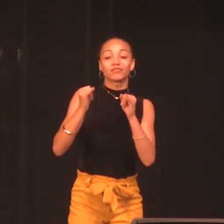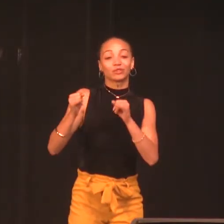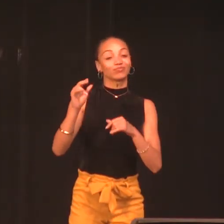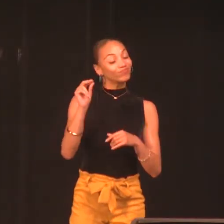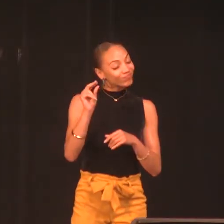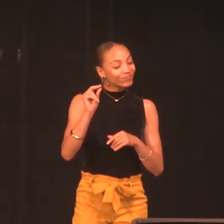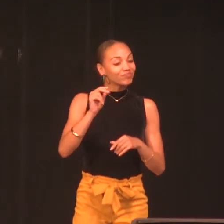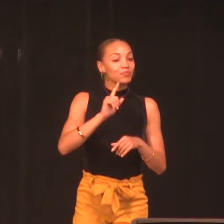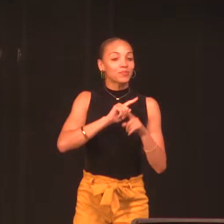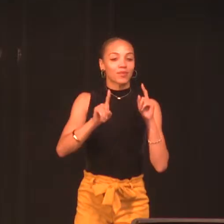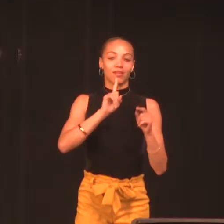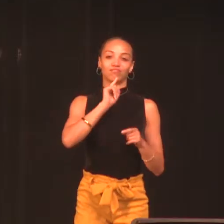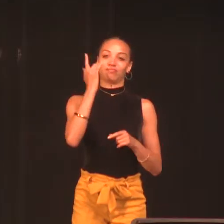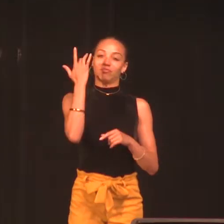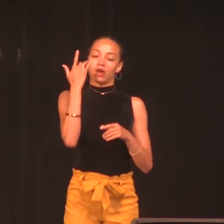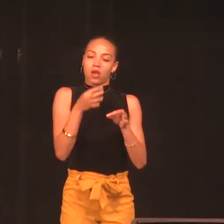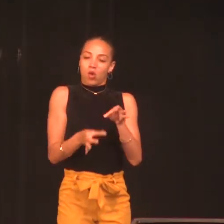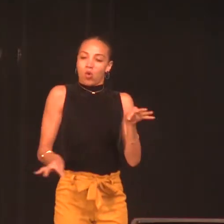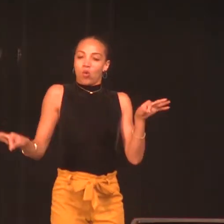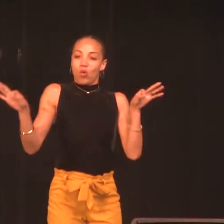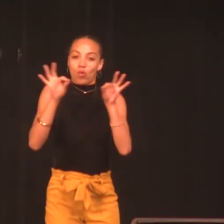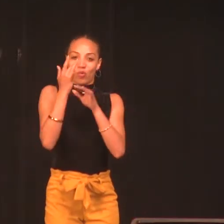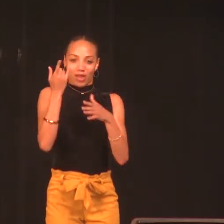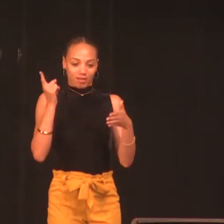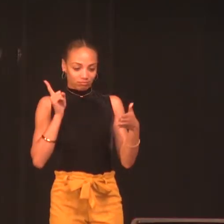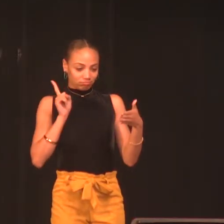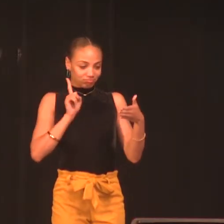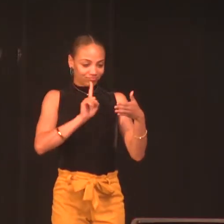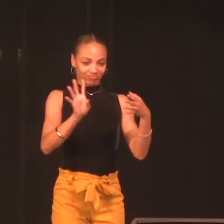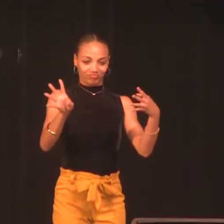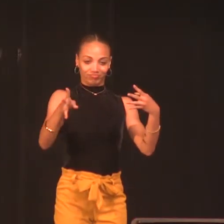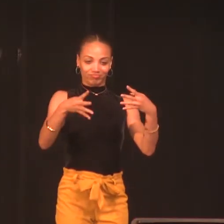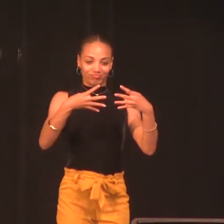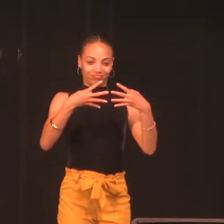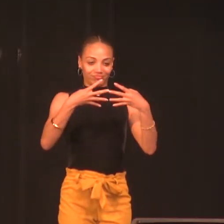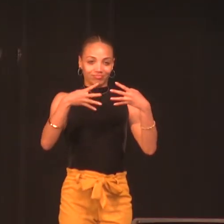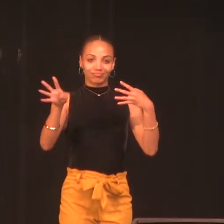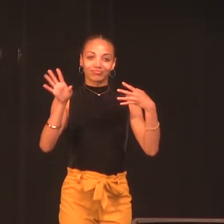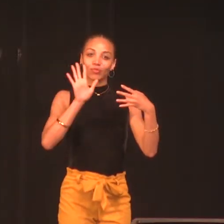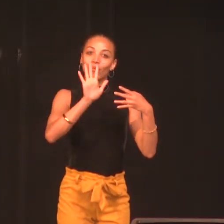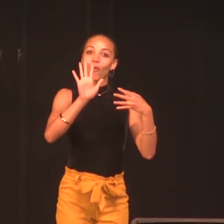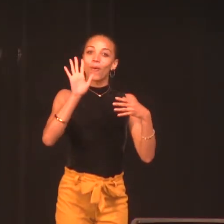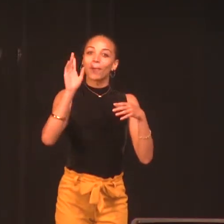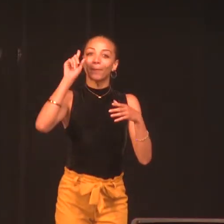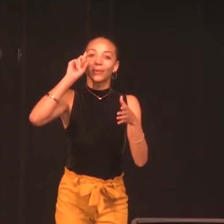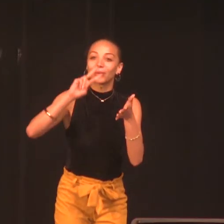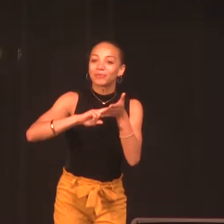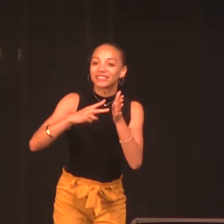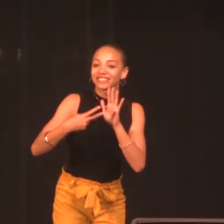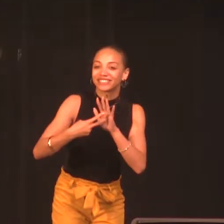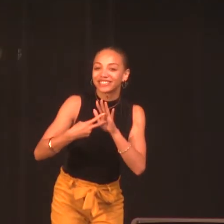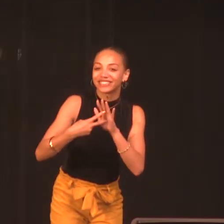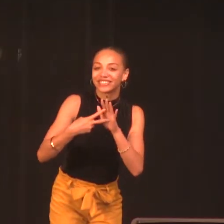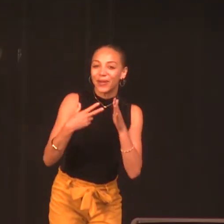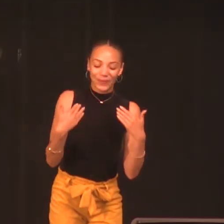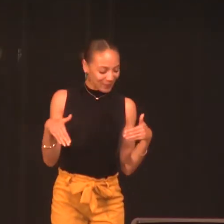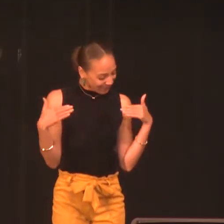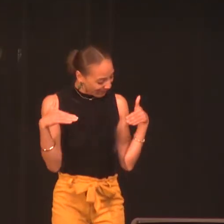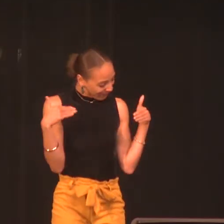drive, and you have continued to meet every challenge that you have faced. This moment is a gateway to